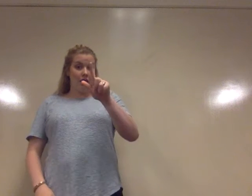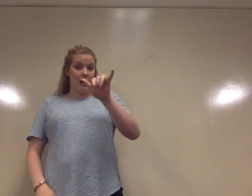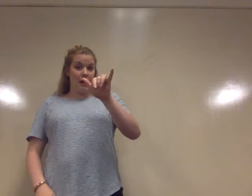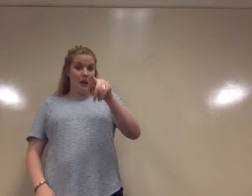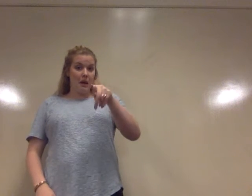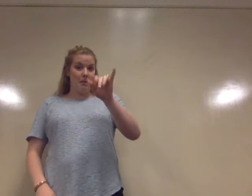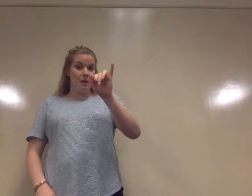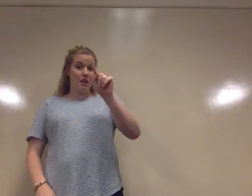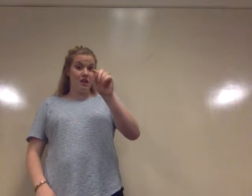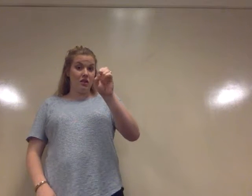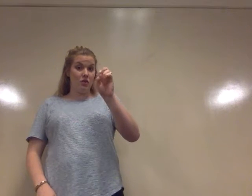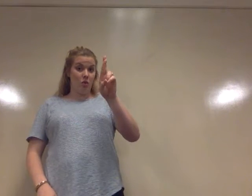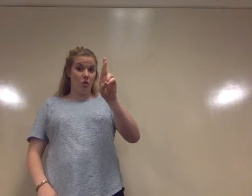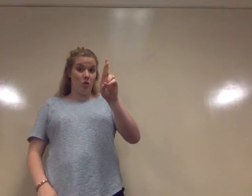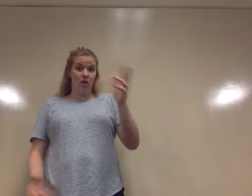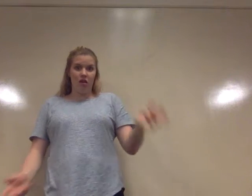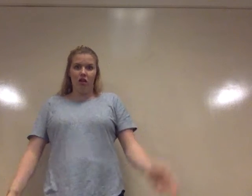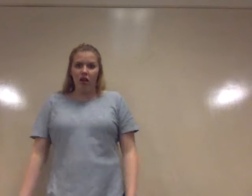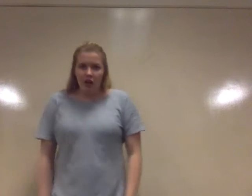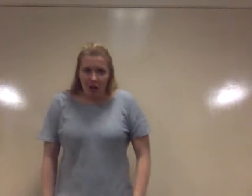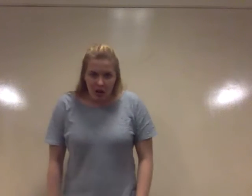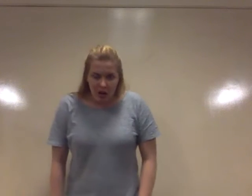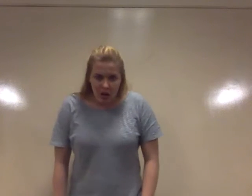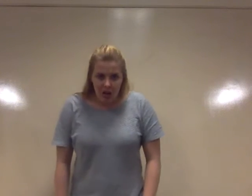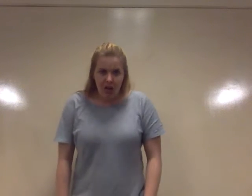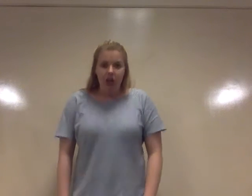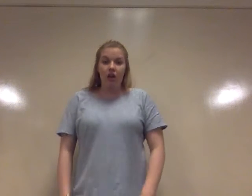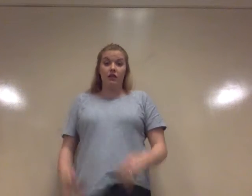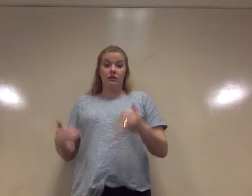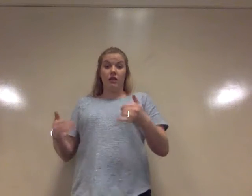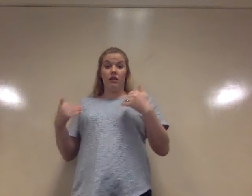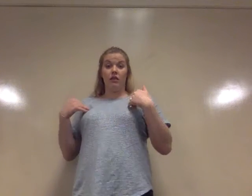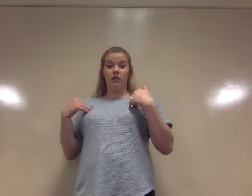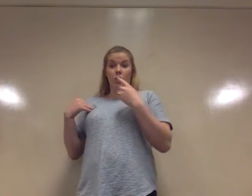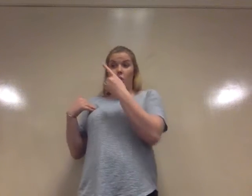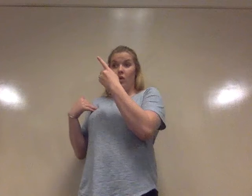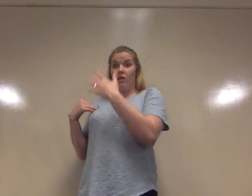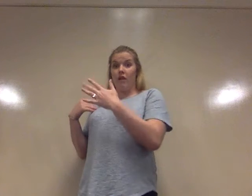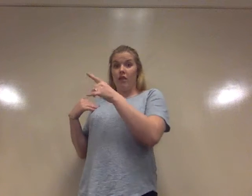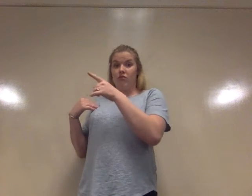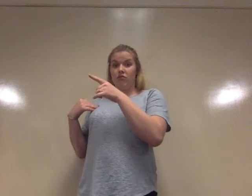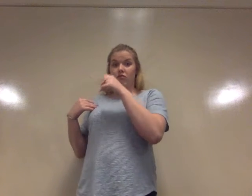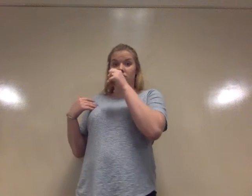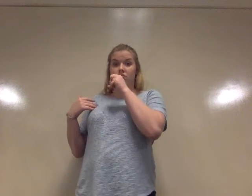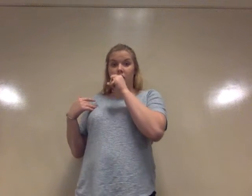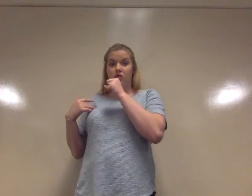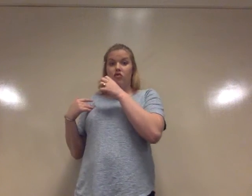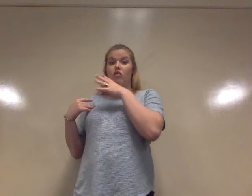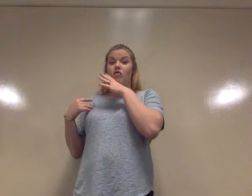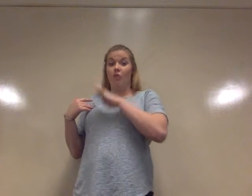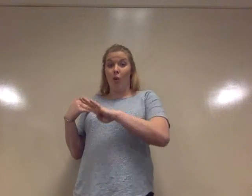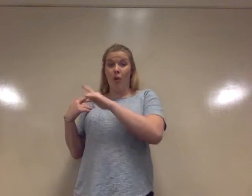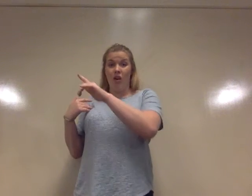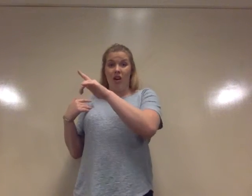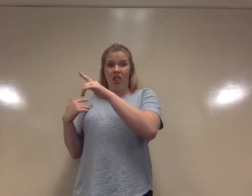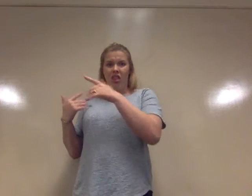Almost 1 in 5 American 4-year-olds are now considered to be obese. Though Mexican-American and African-American children